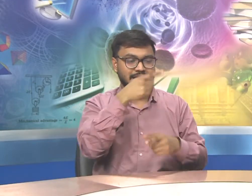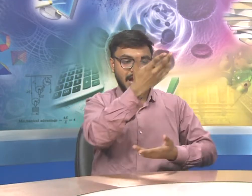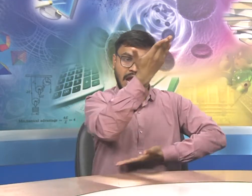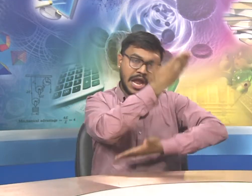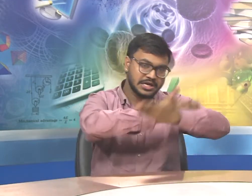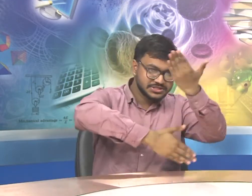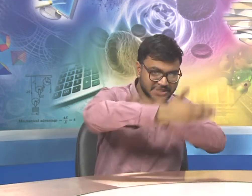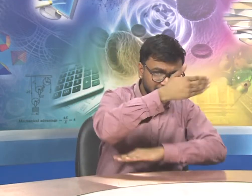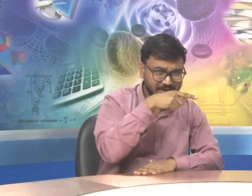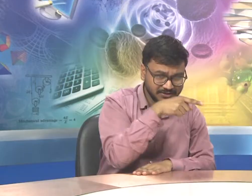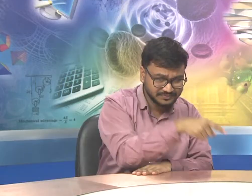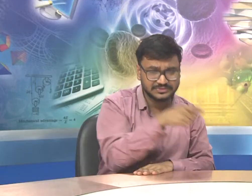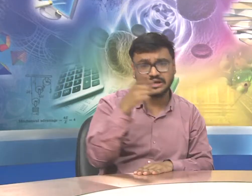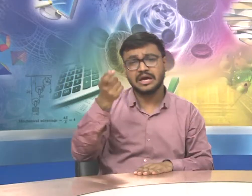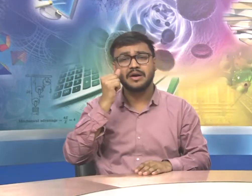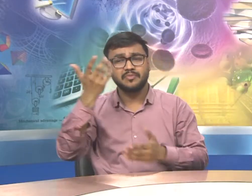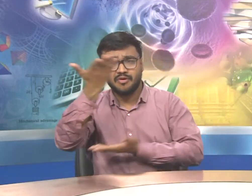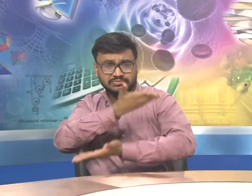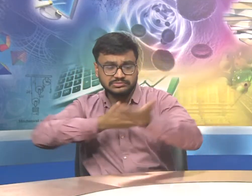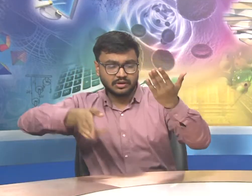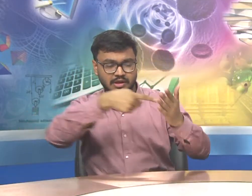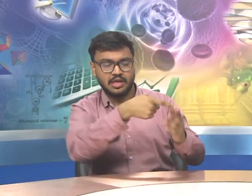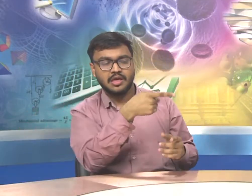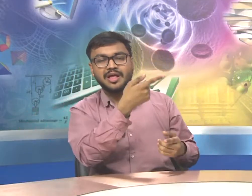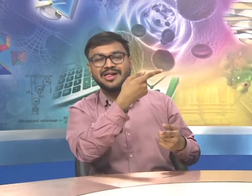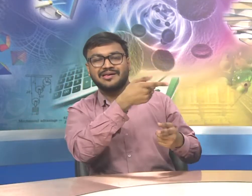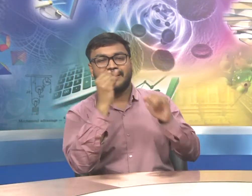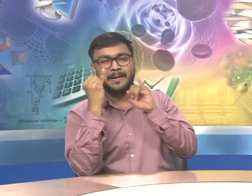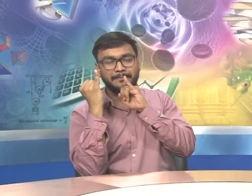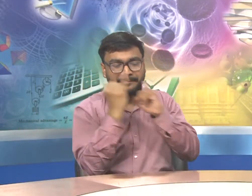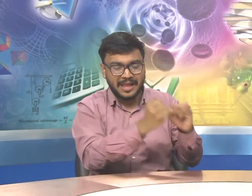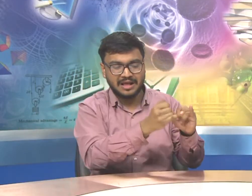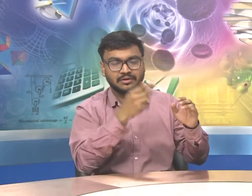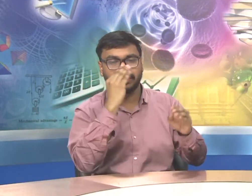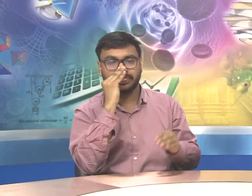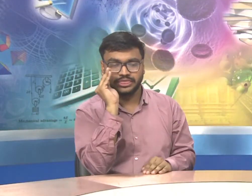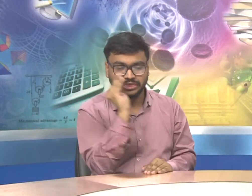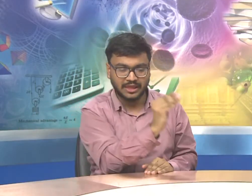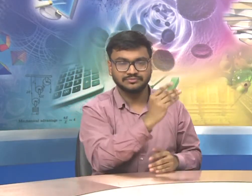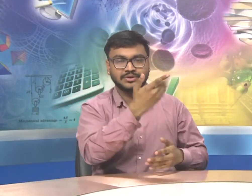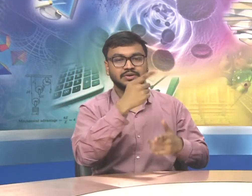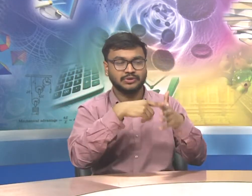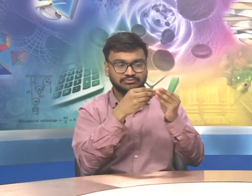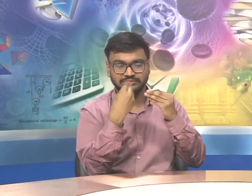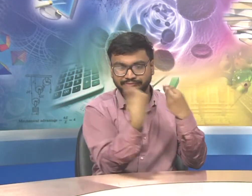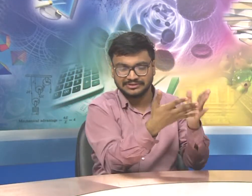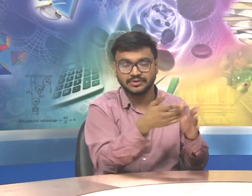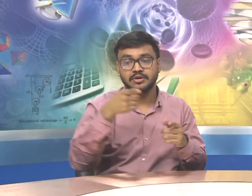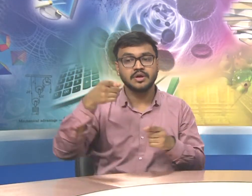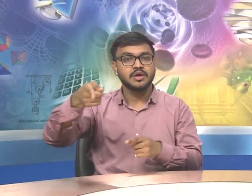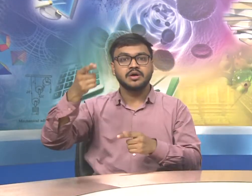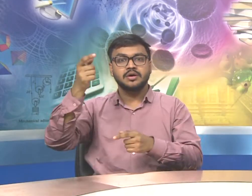The right to equality also means absence of special privileges